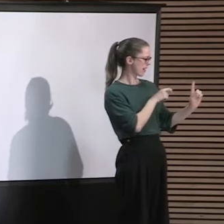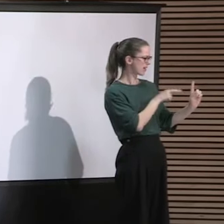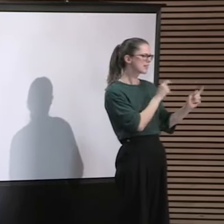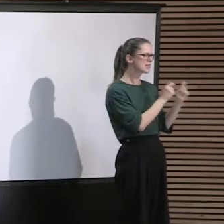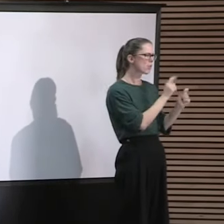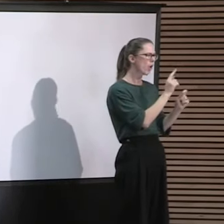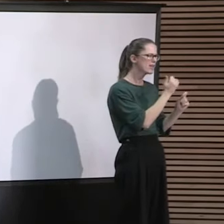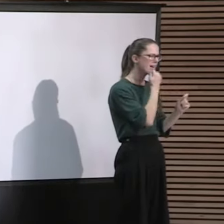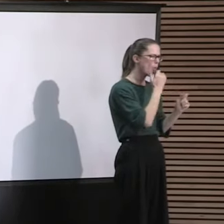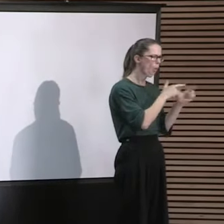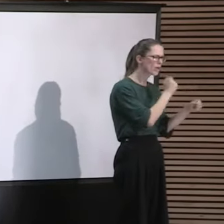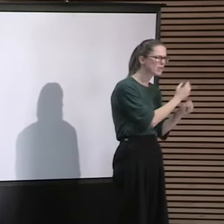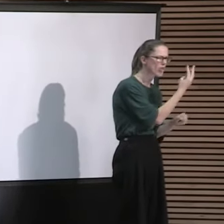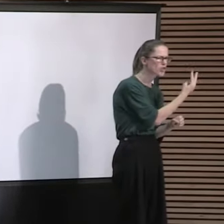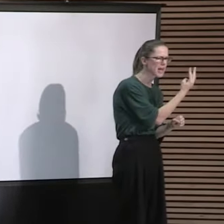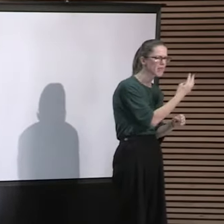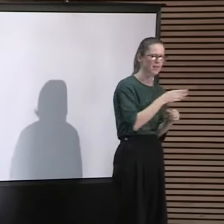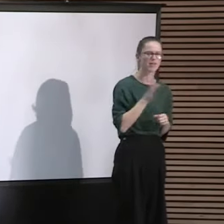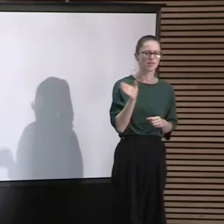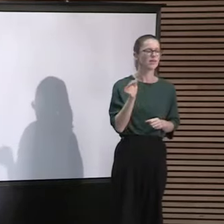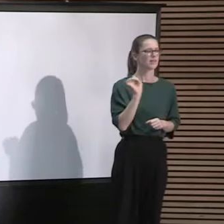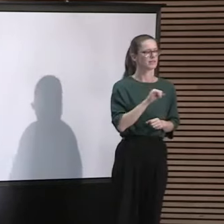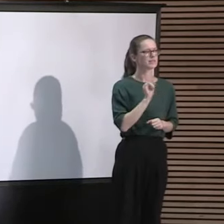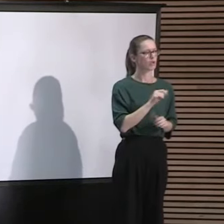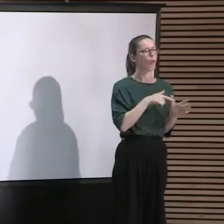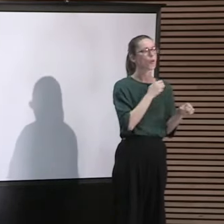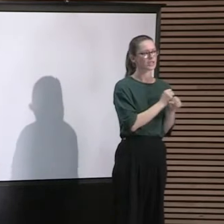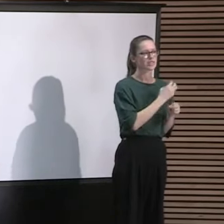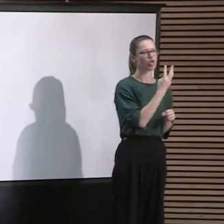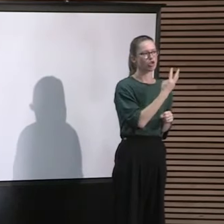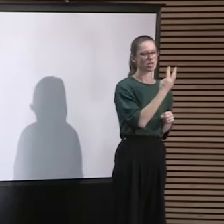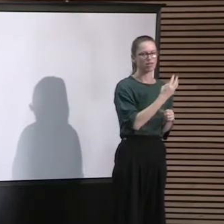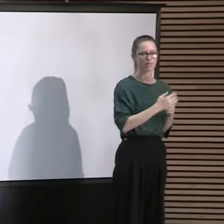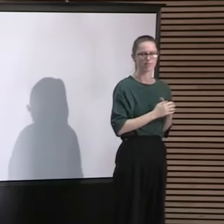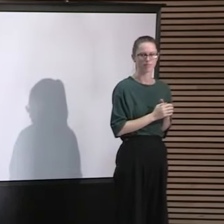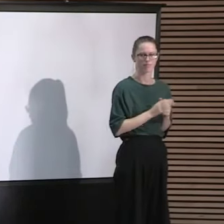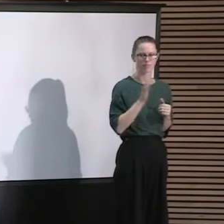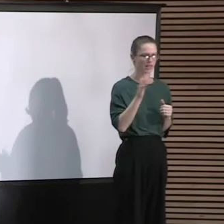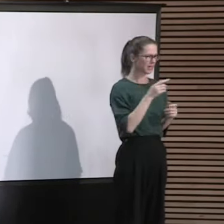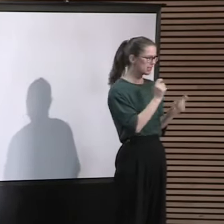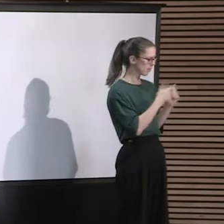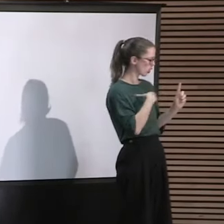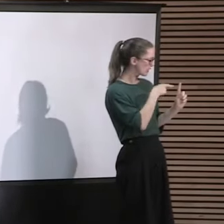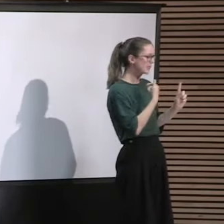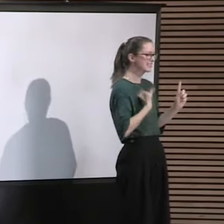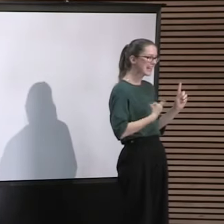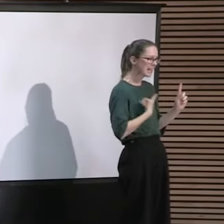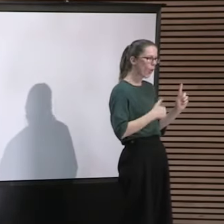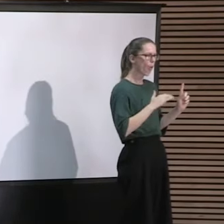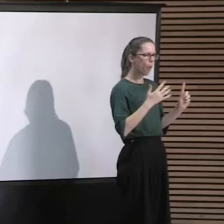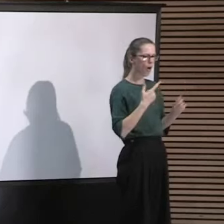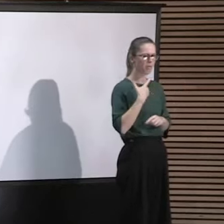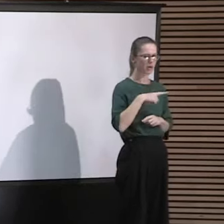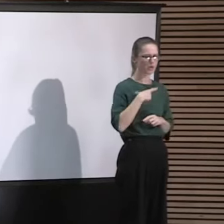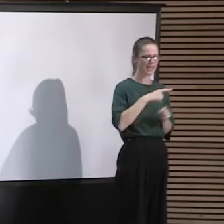August 13th? Is that what you said? Yes, he was tested on August the 13th. Was he tested because he was symptomatic or because there